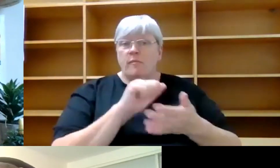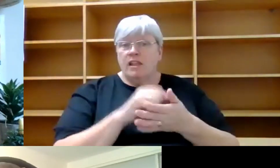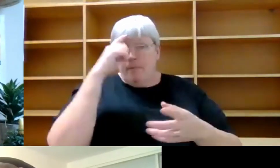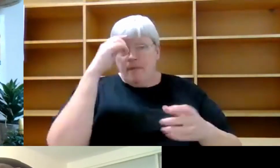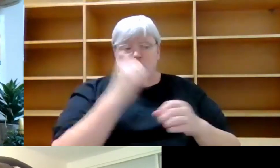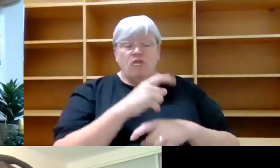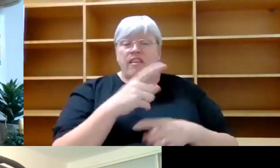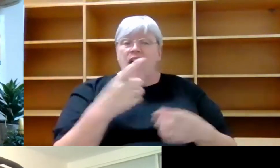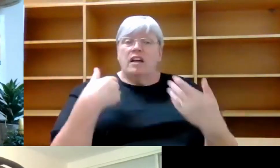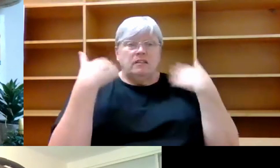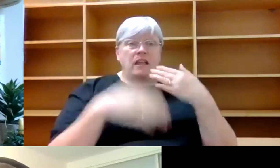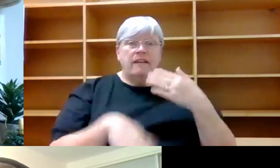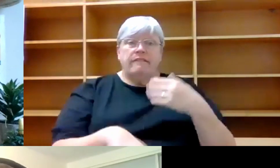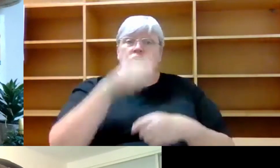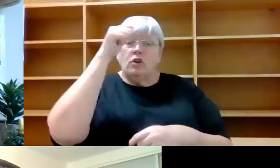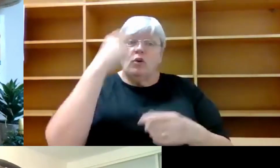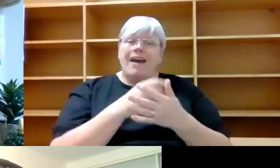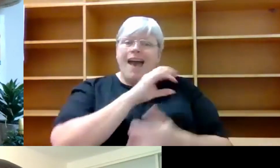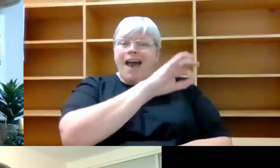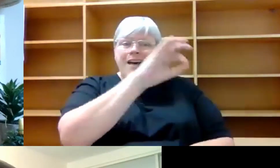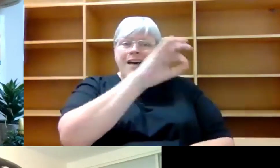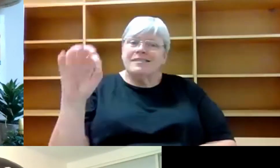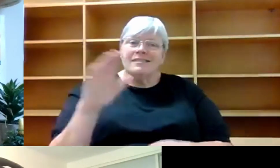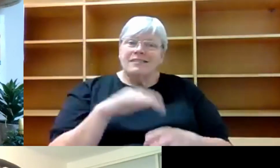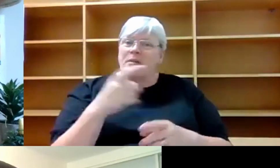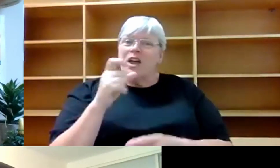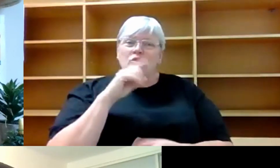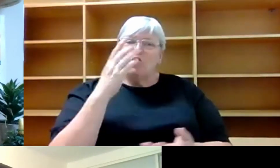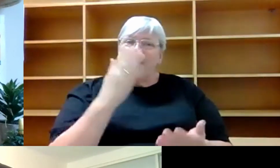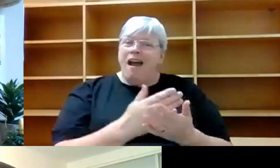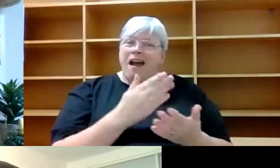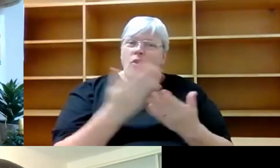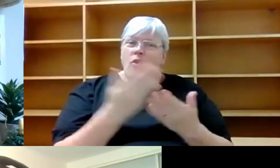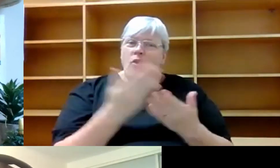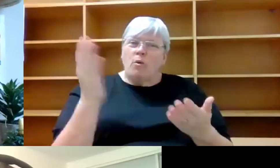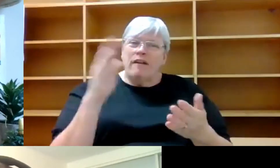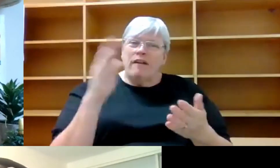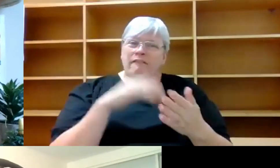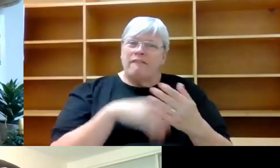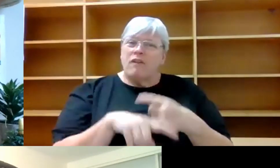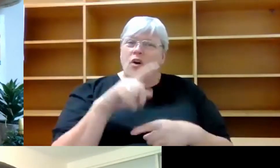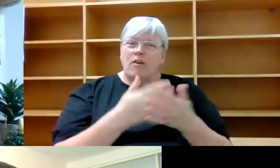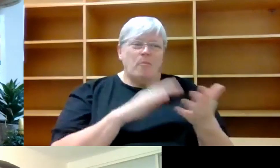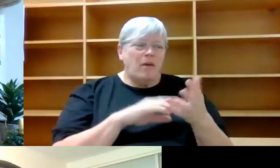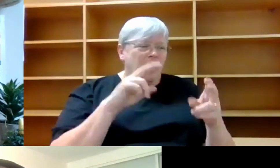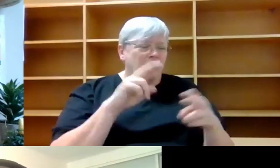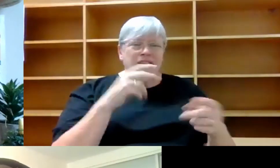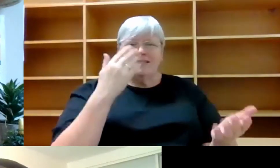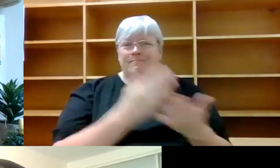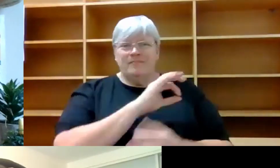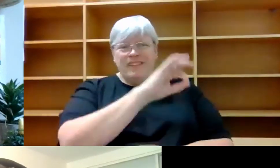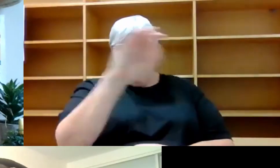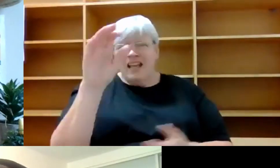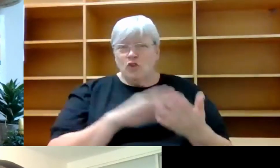knows? But I ask anybody, it doesn't matter who you are or where you come from or what parentage you have. It's just to ask your parents,